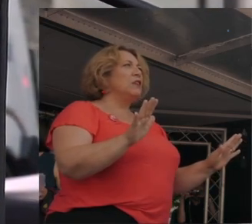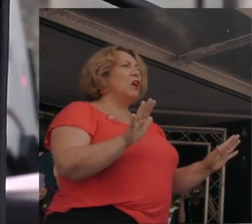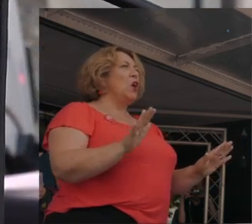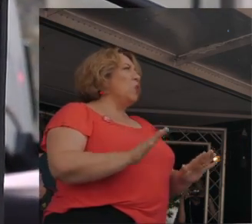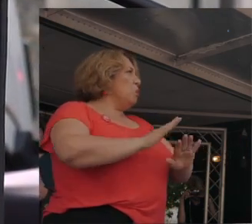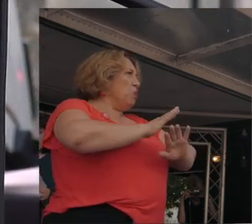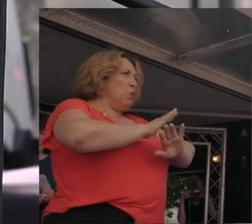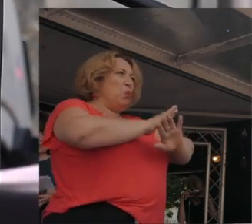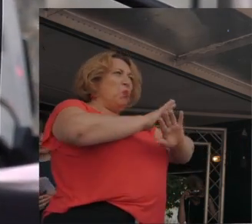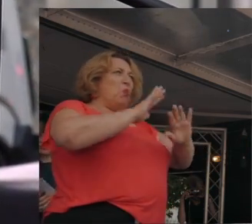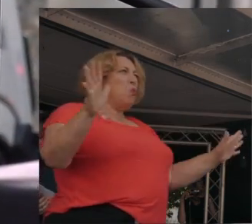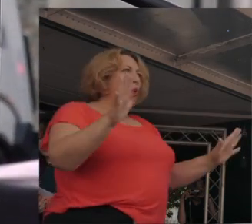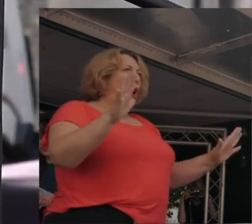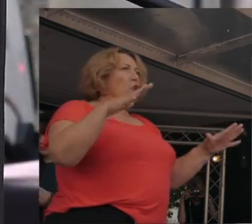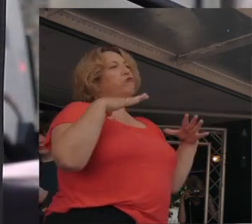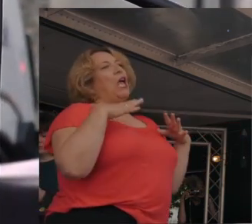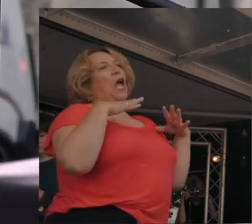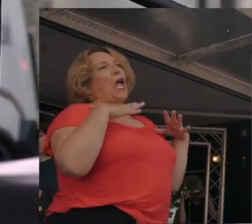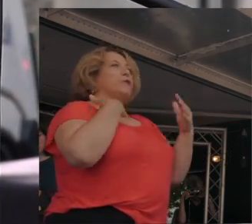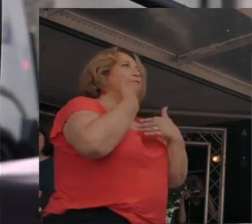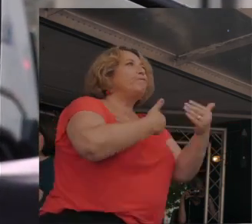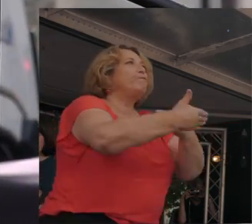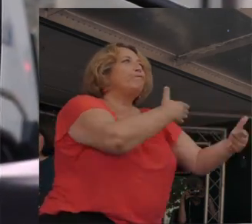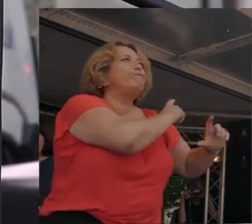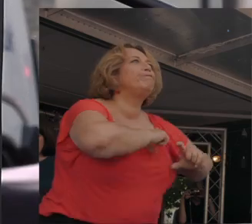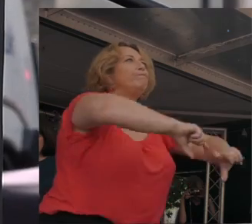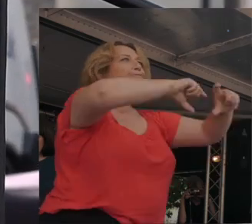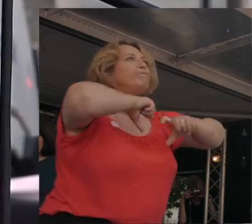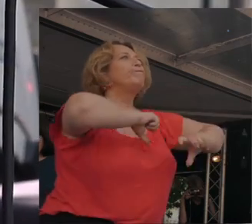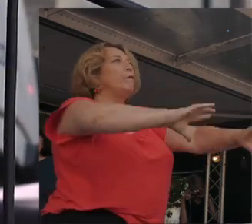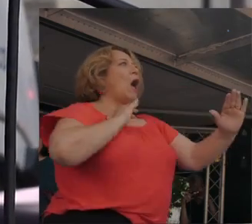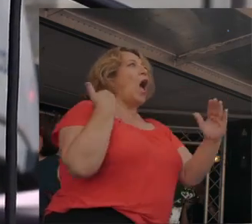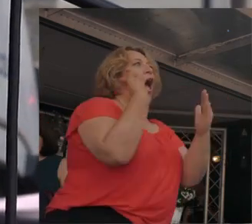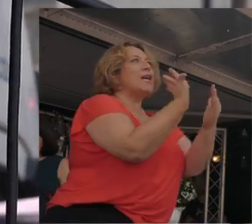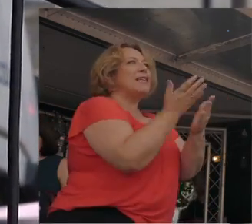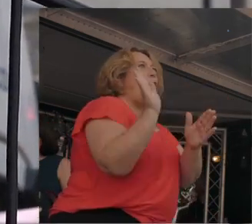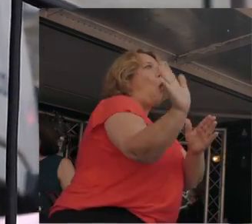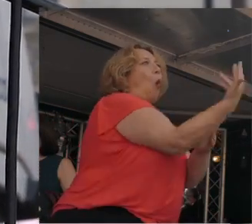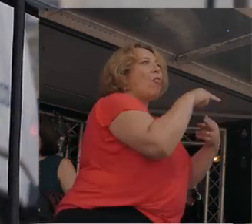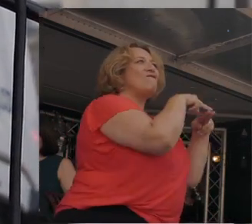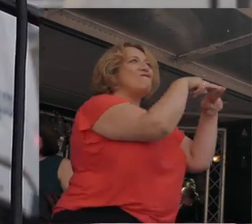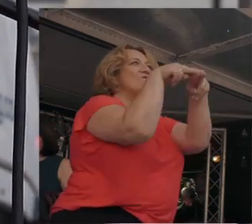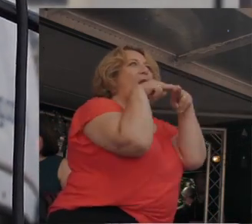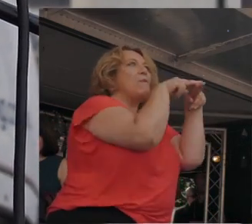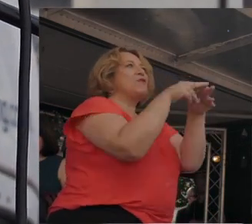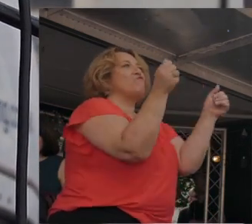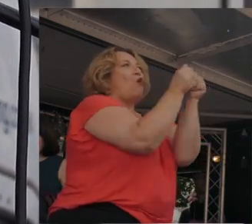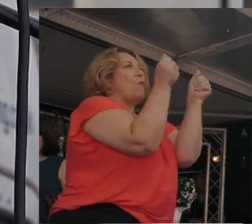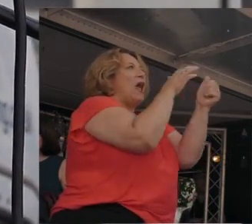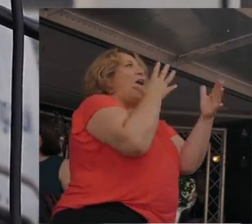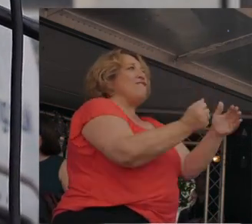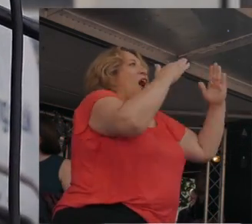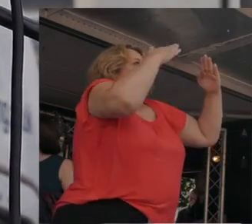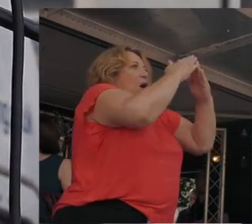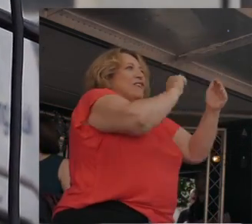We will not rest until every one of those families is properly housed within the community in which they